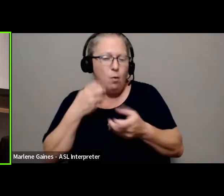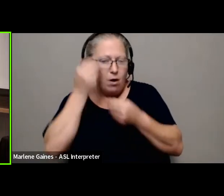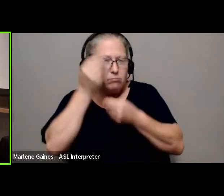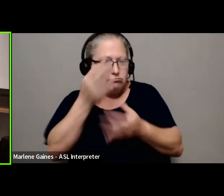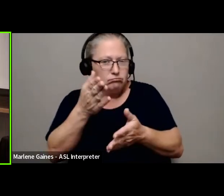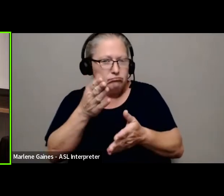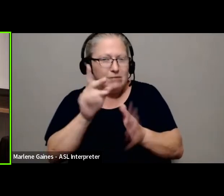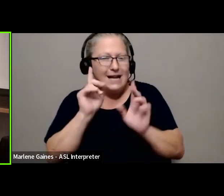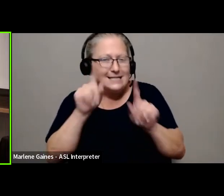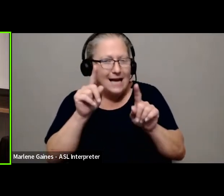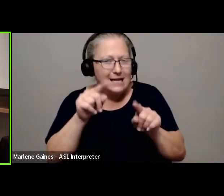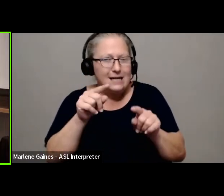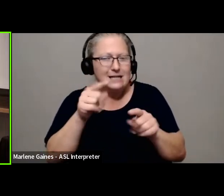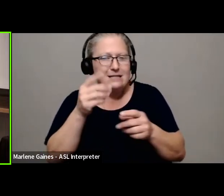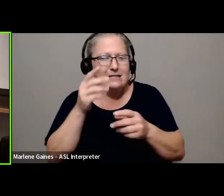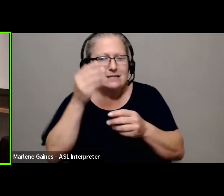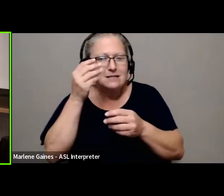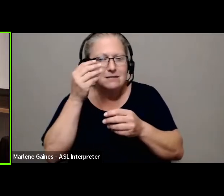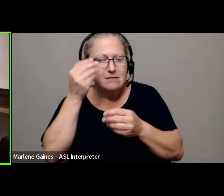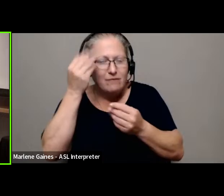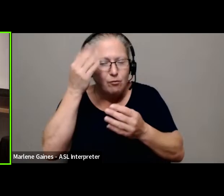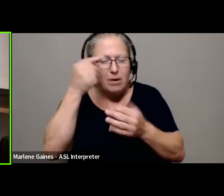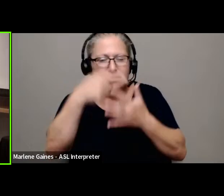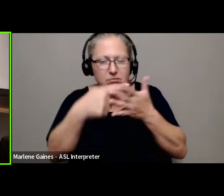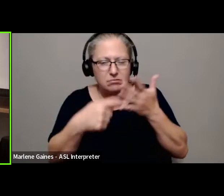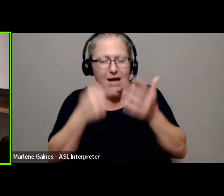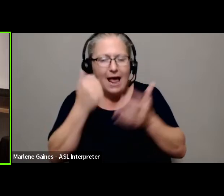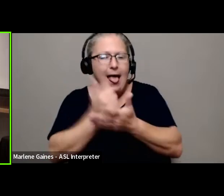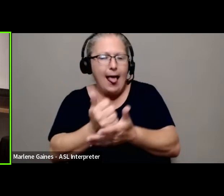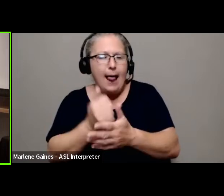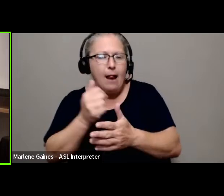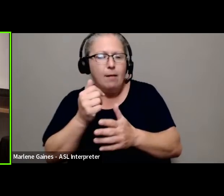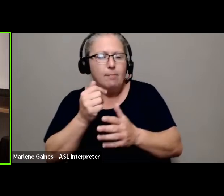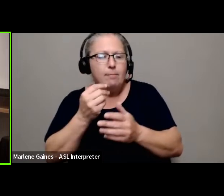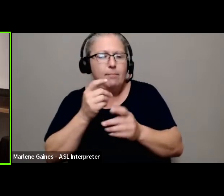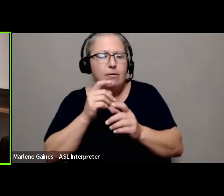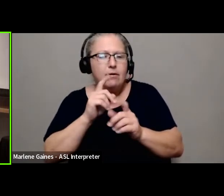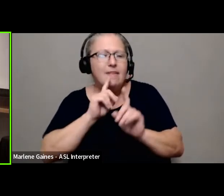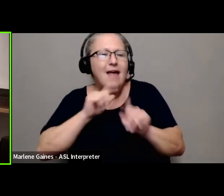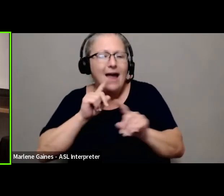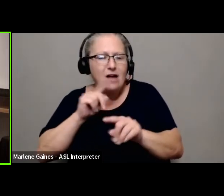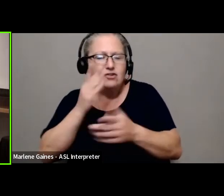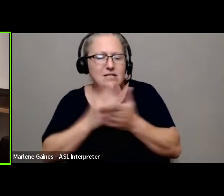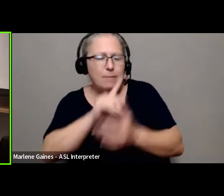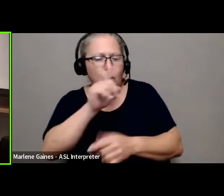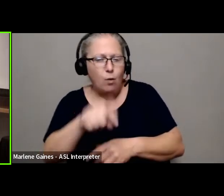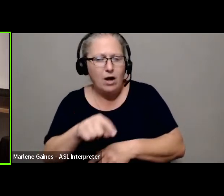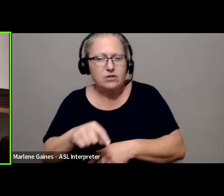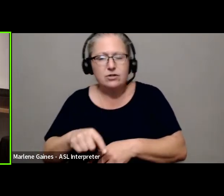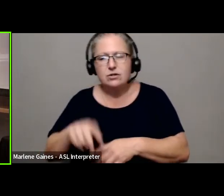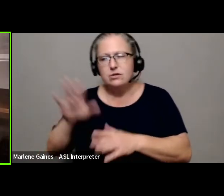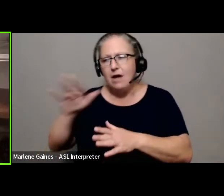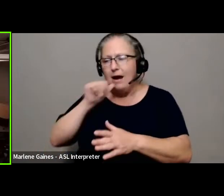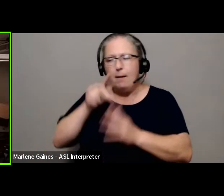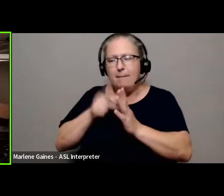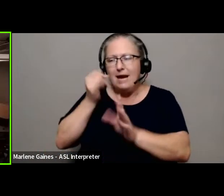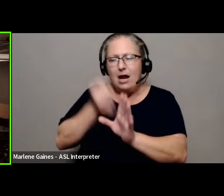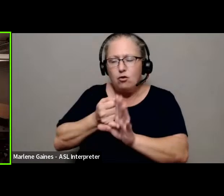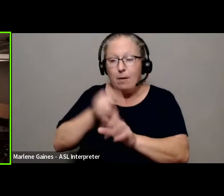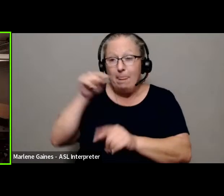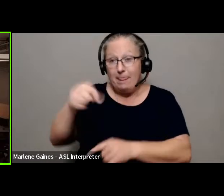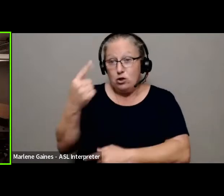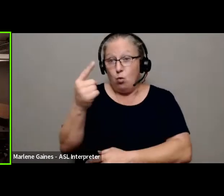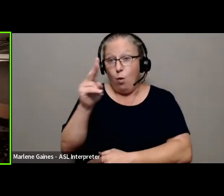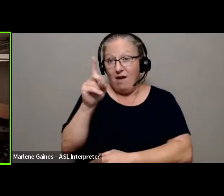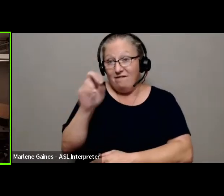attendance data, things like that, to help build out answers to some of the questions. So this one, and I don't mean to interrupt, this one vendor is